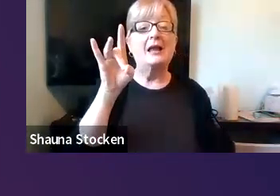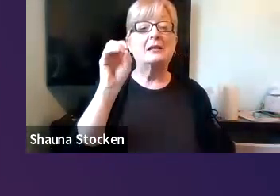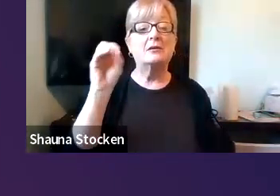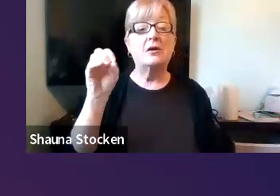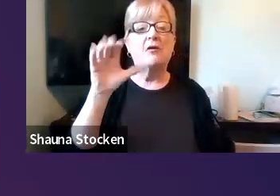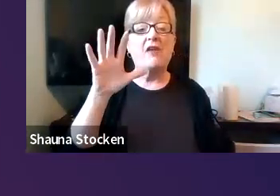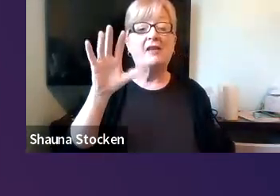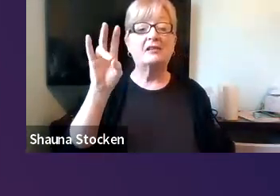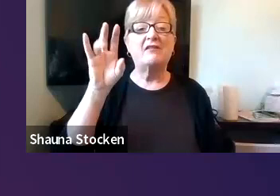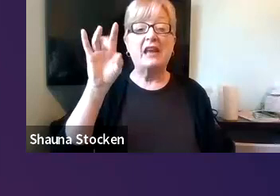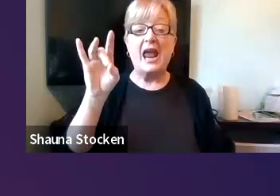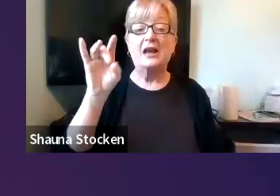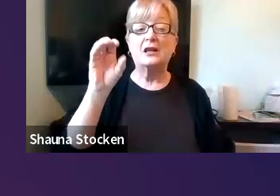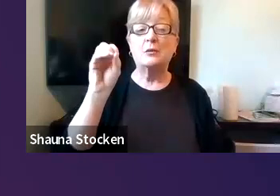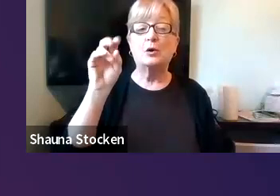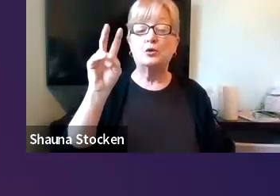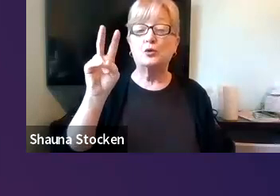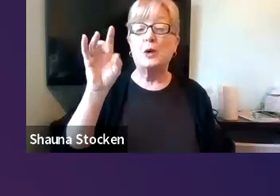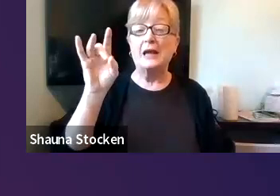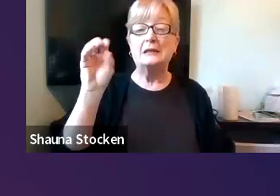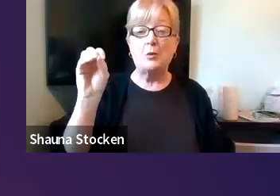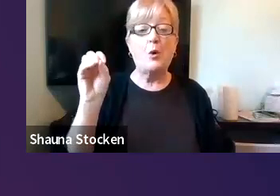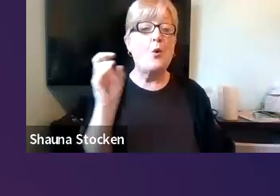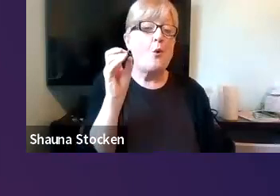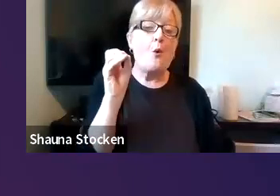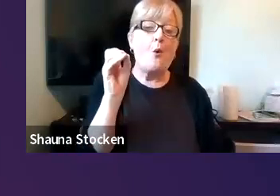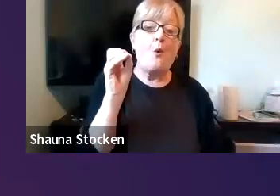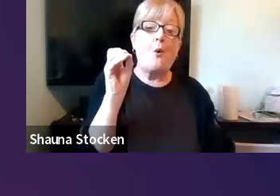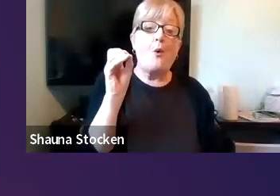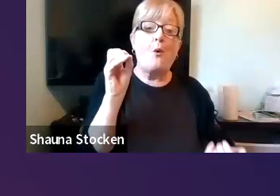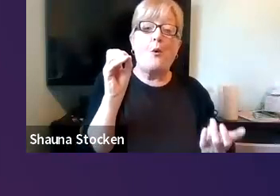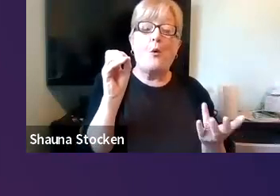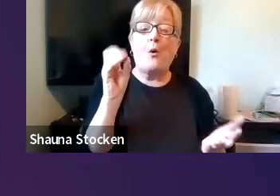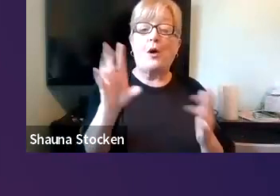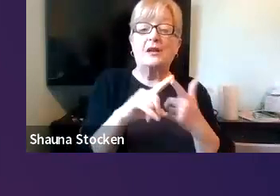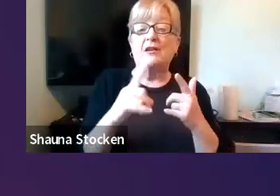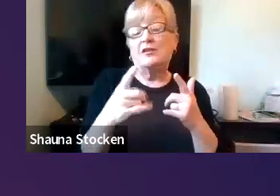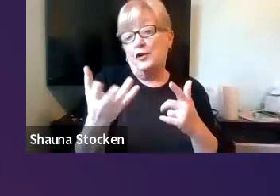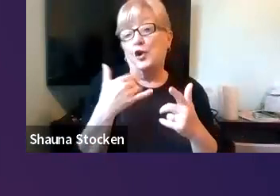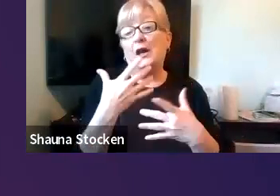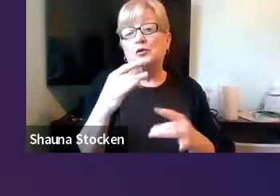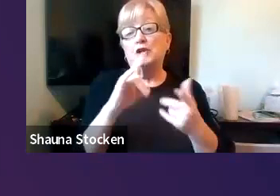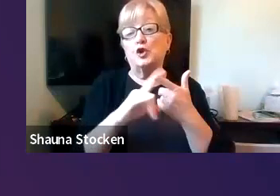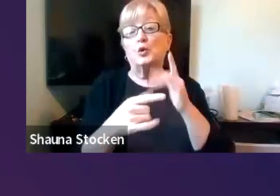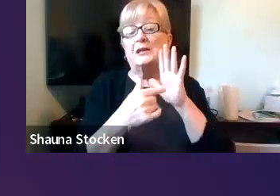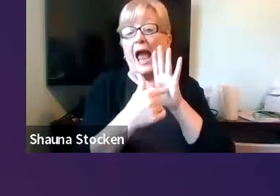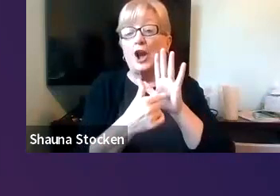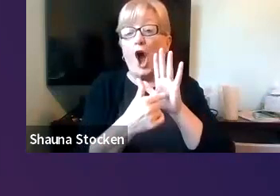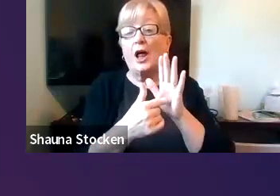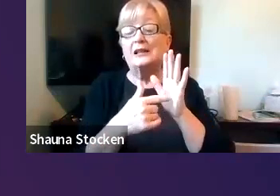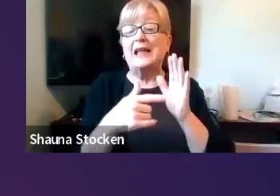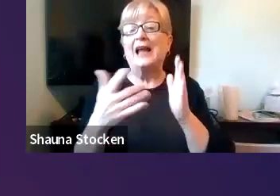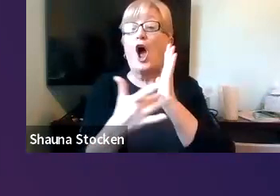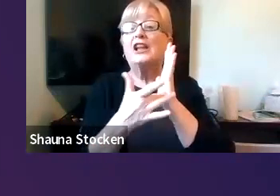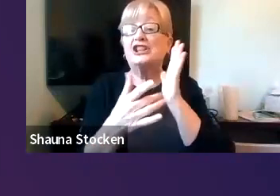1-800-578-0280, and that is specifically a line for people interested in assistive technology demonstrations. Or you can